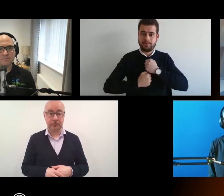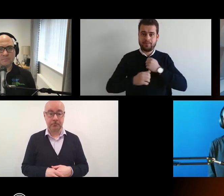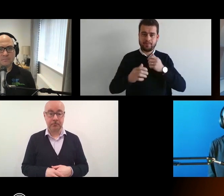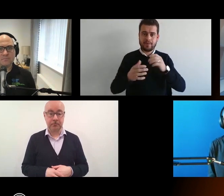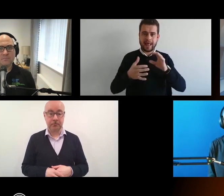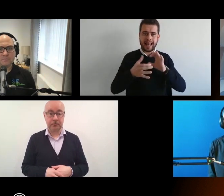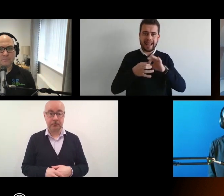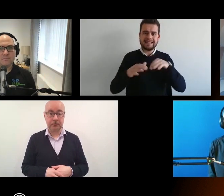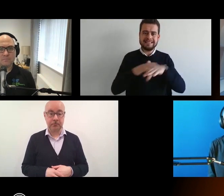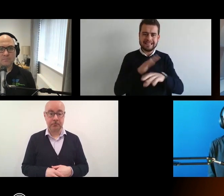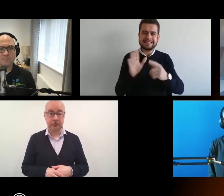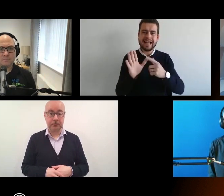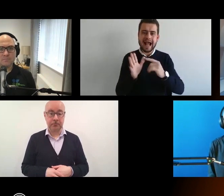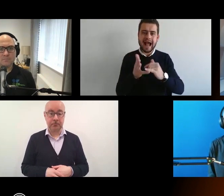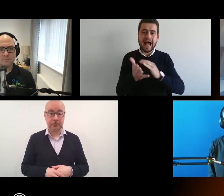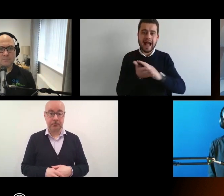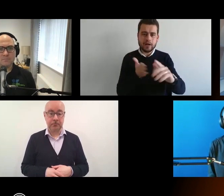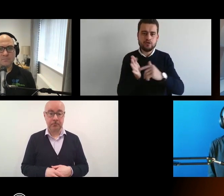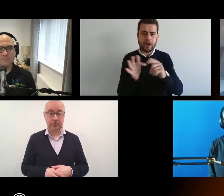LinkedIn.